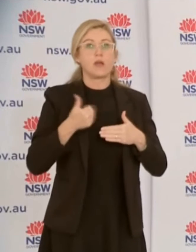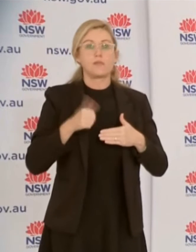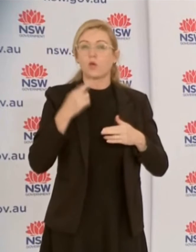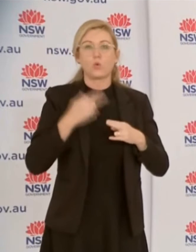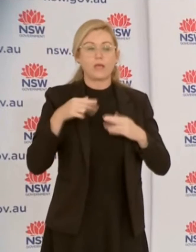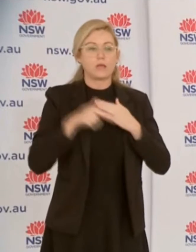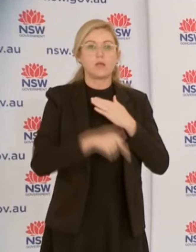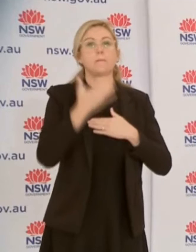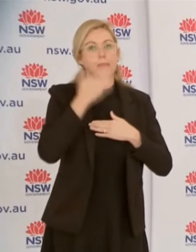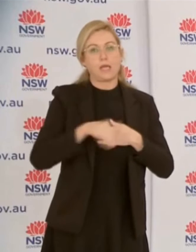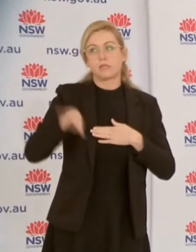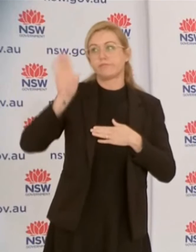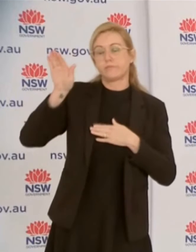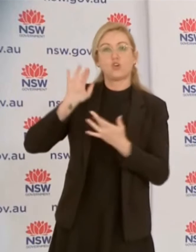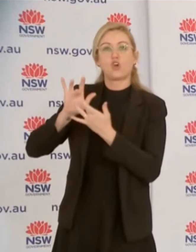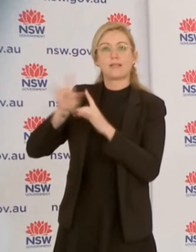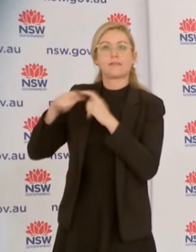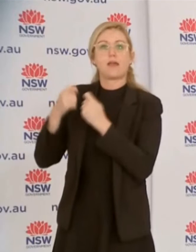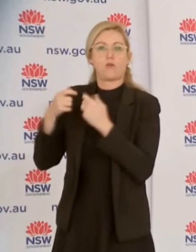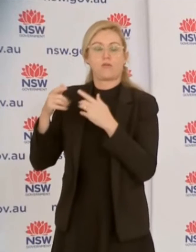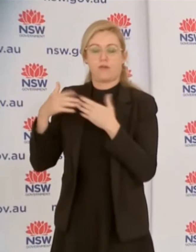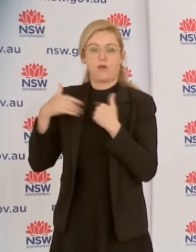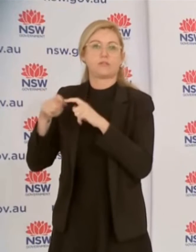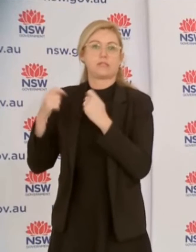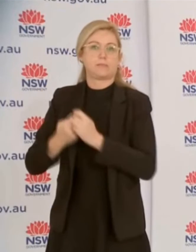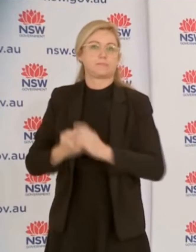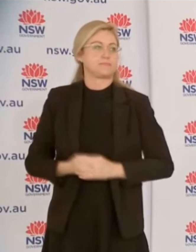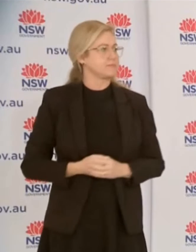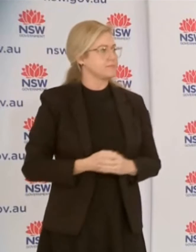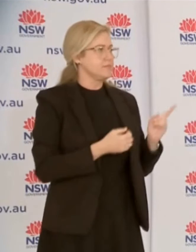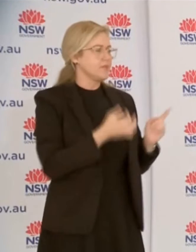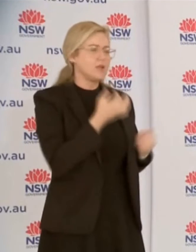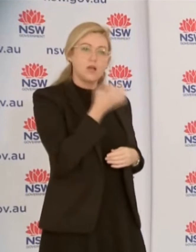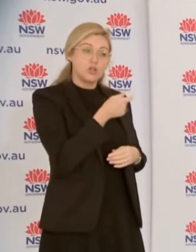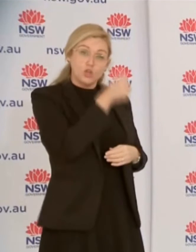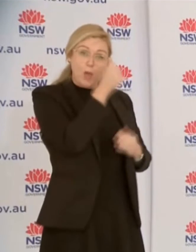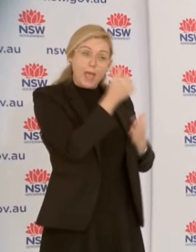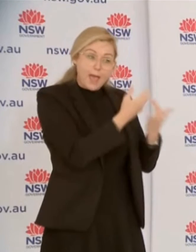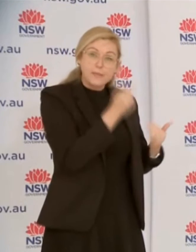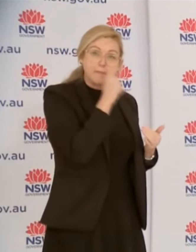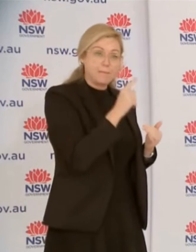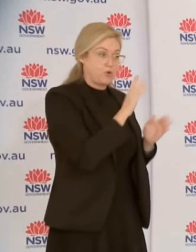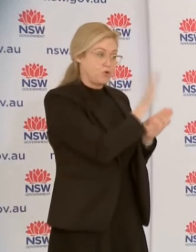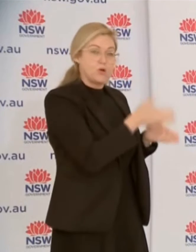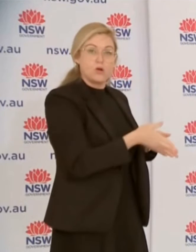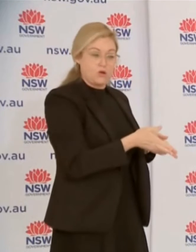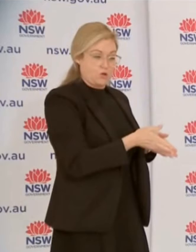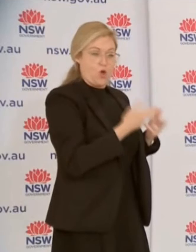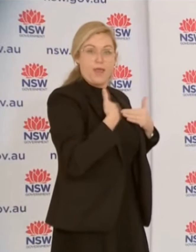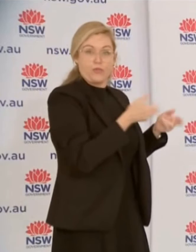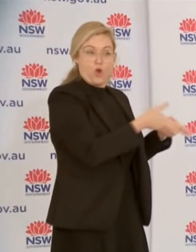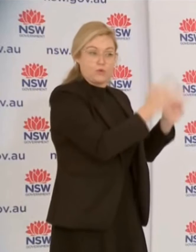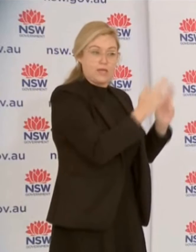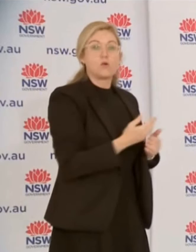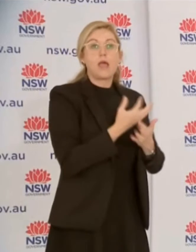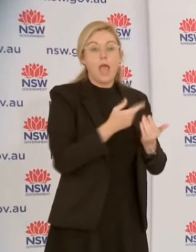team. Sorry, do you have a breakdown though of the numbers as to how many people are in the health hotels and how many people are isolated with COVID at home? We certainly could